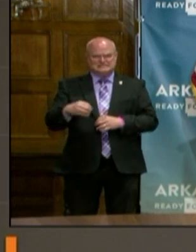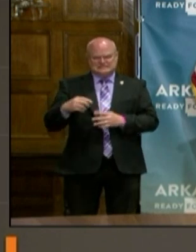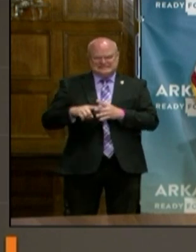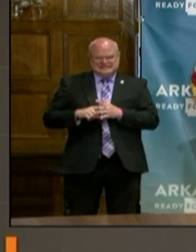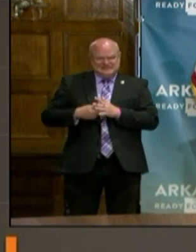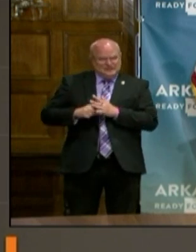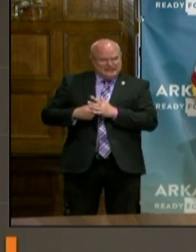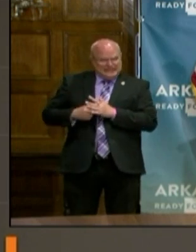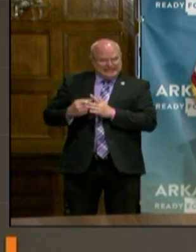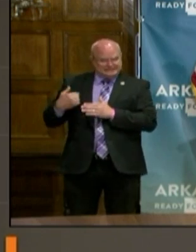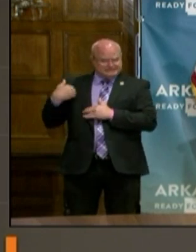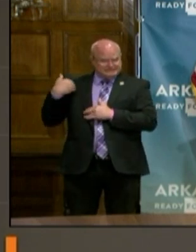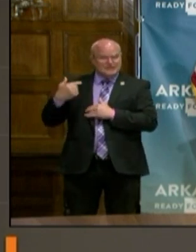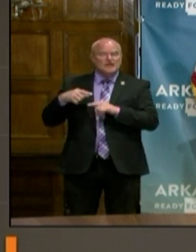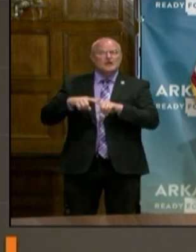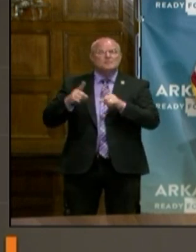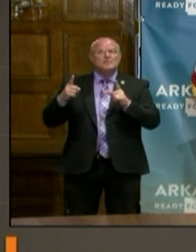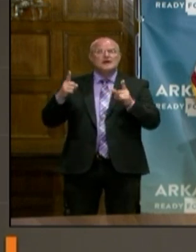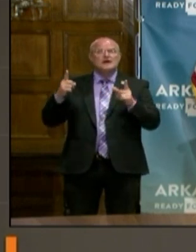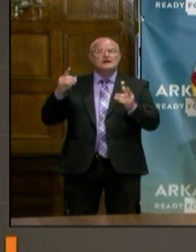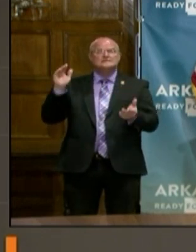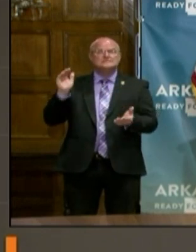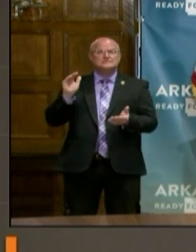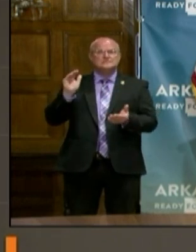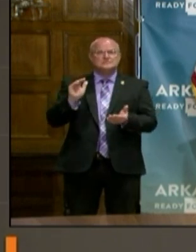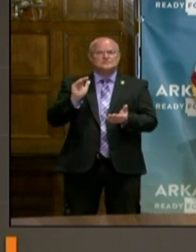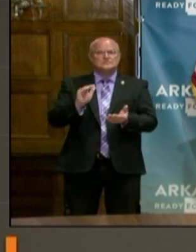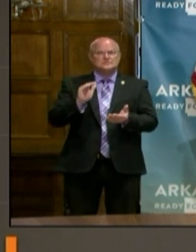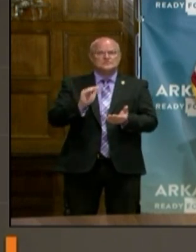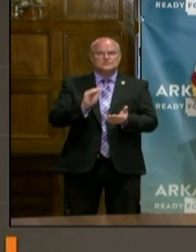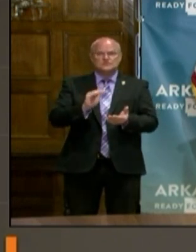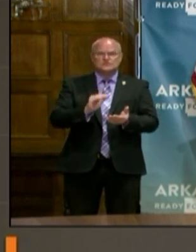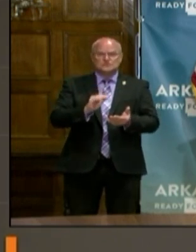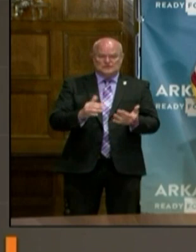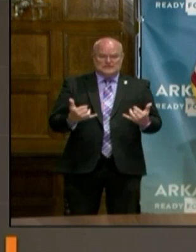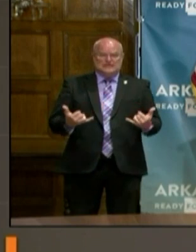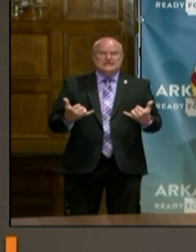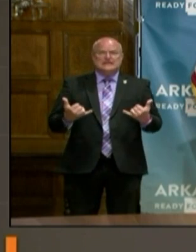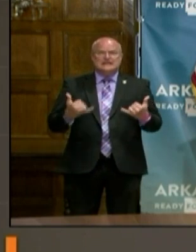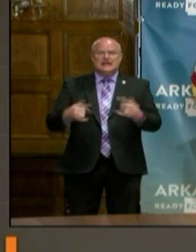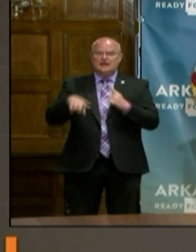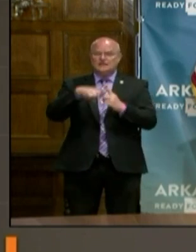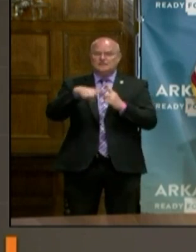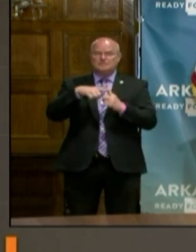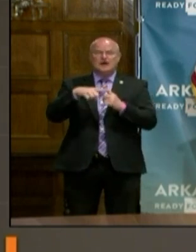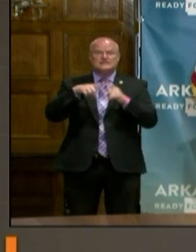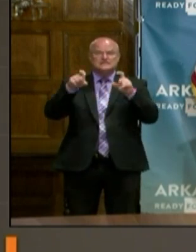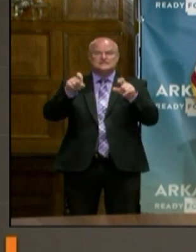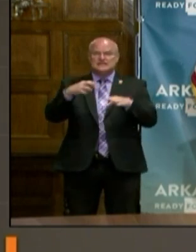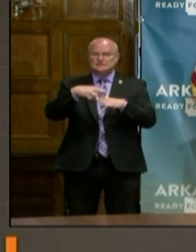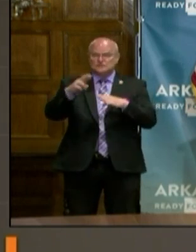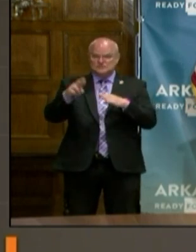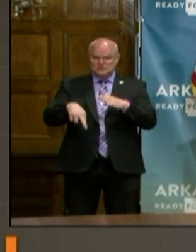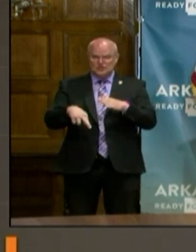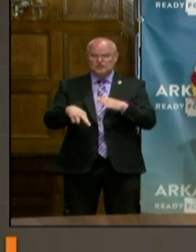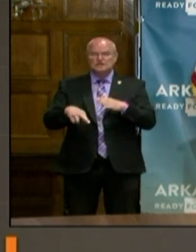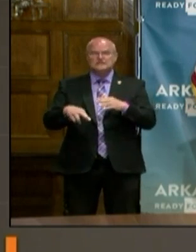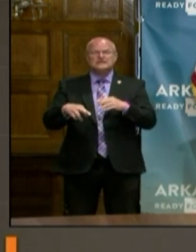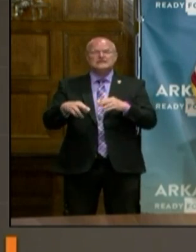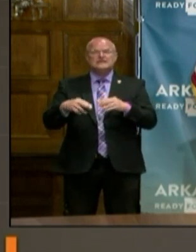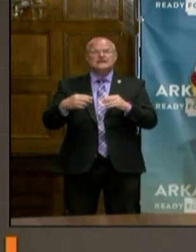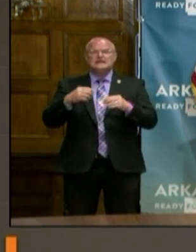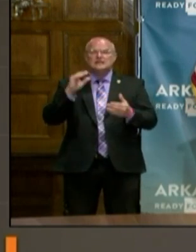early on, but then they've declined, where that our positive test result has